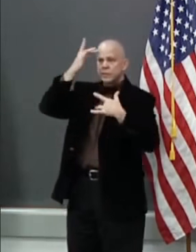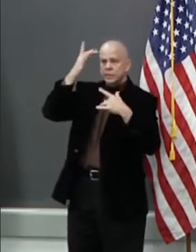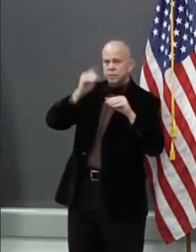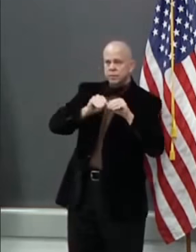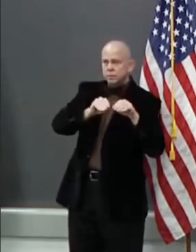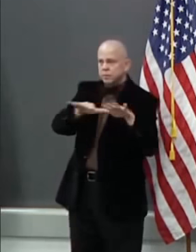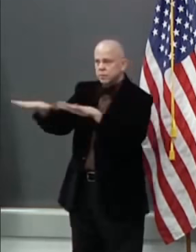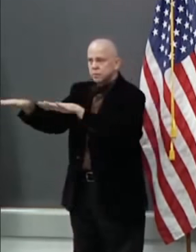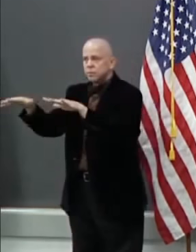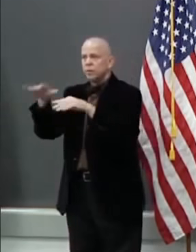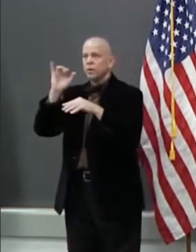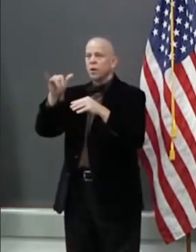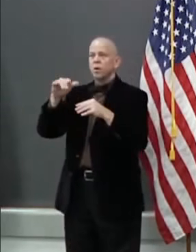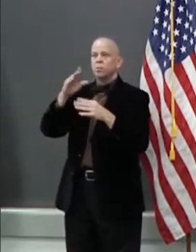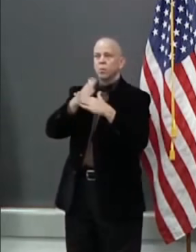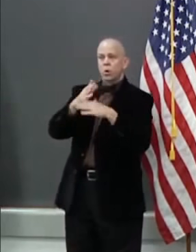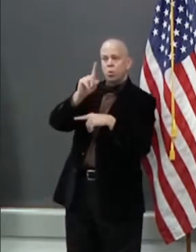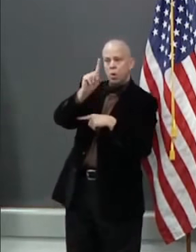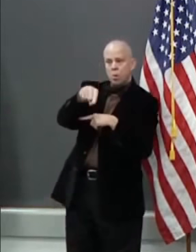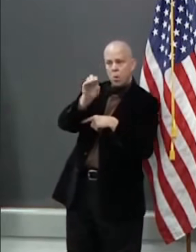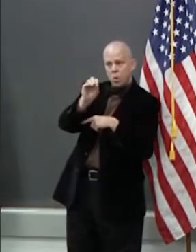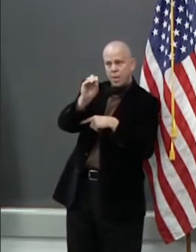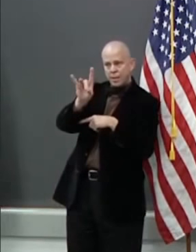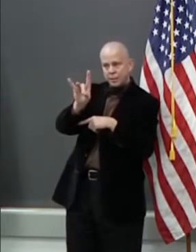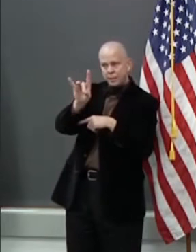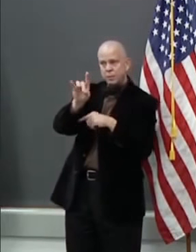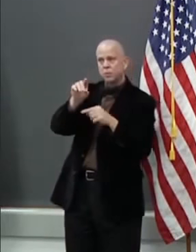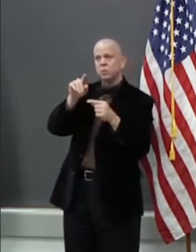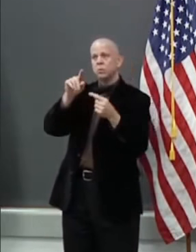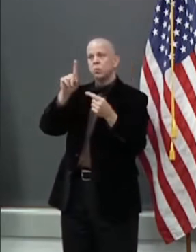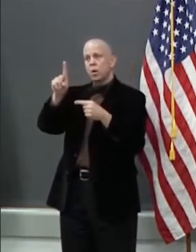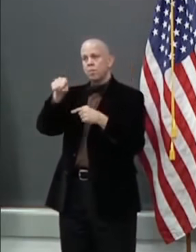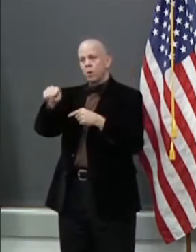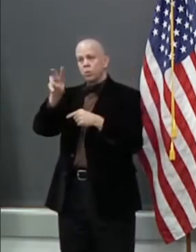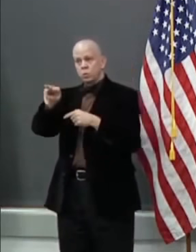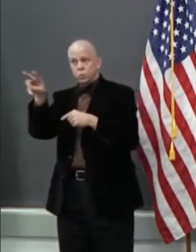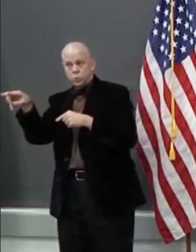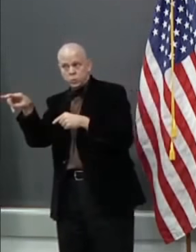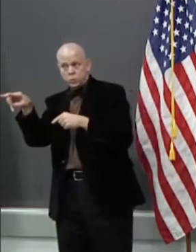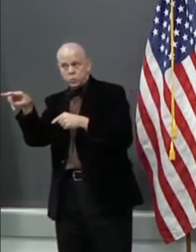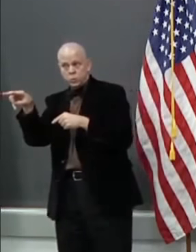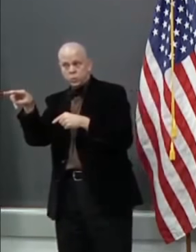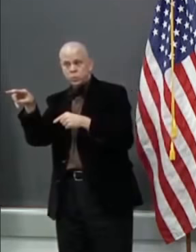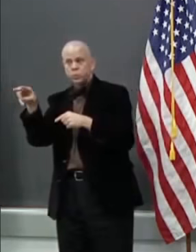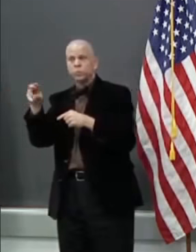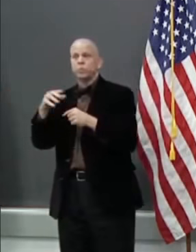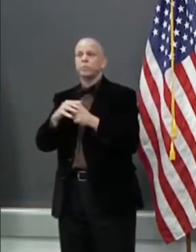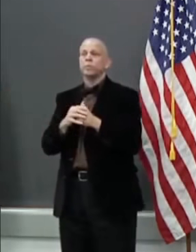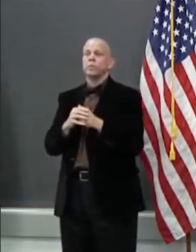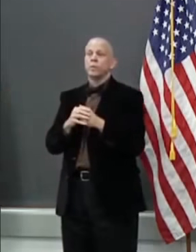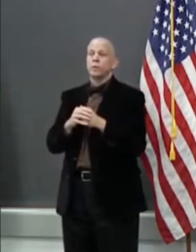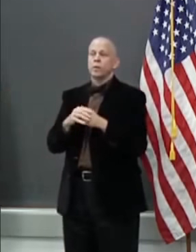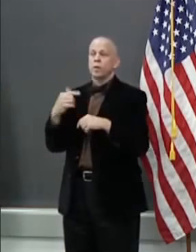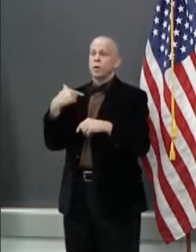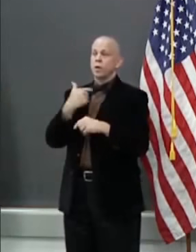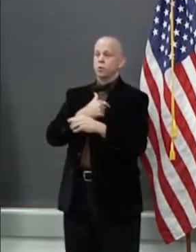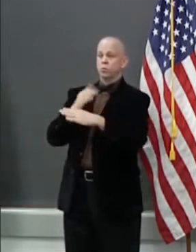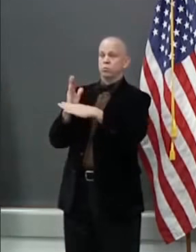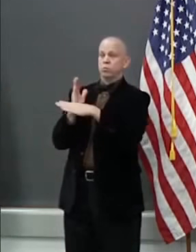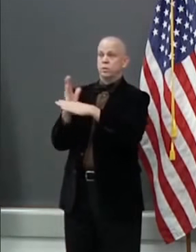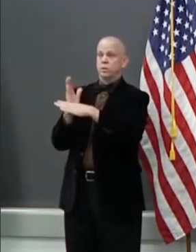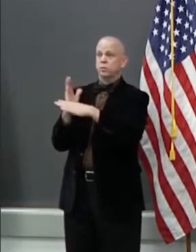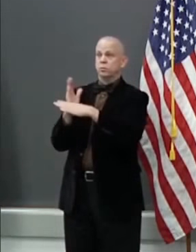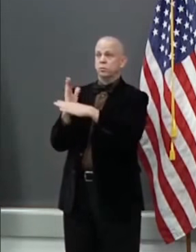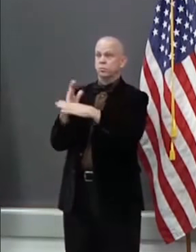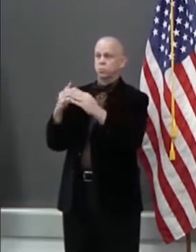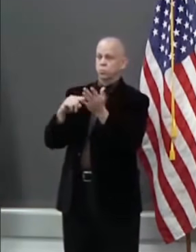and 1.22. I think with our cases having increased over what the model was showing might happen in the middle of November,